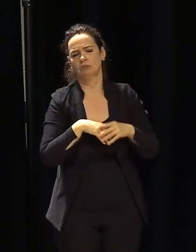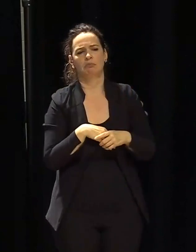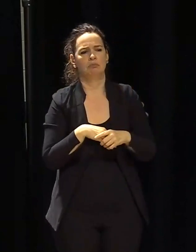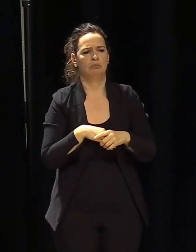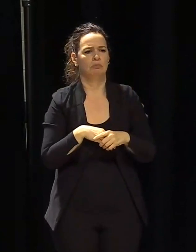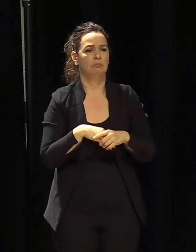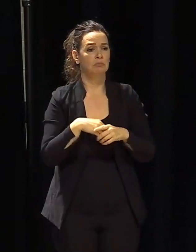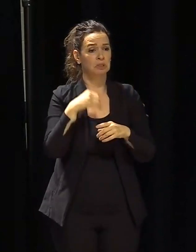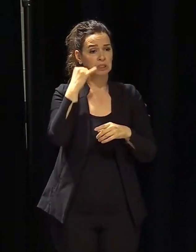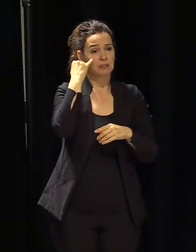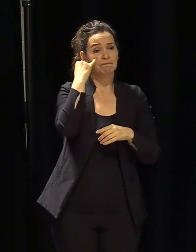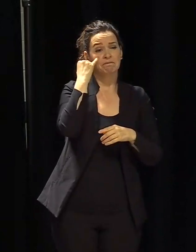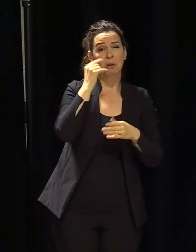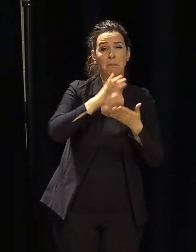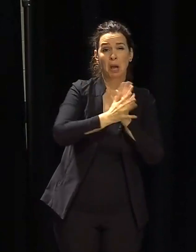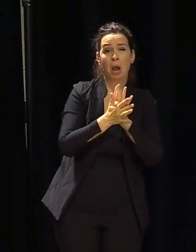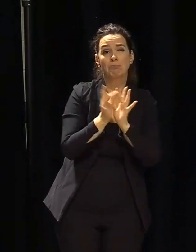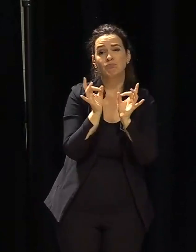reality of it.